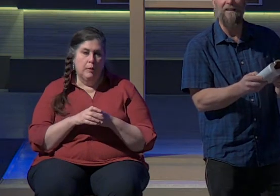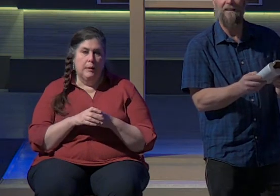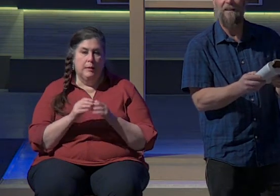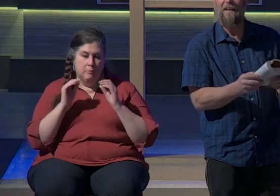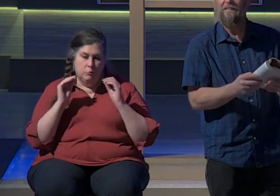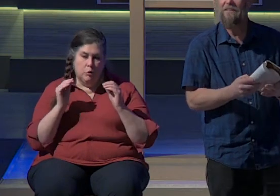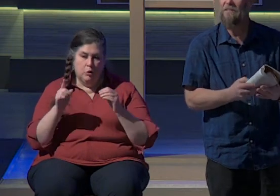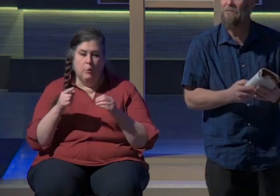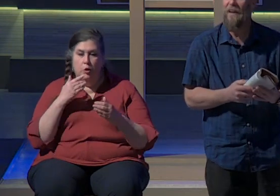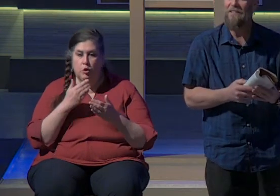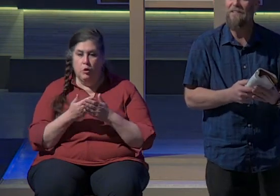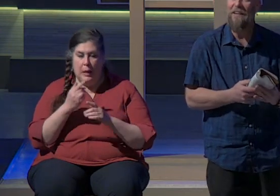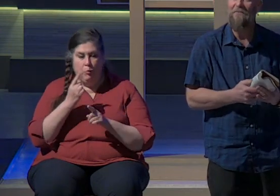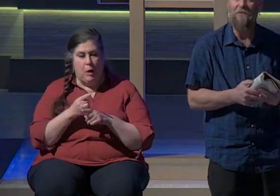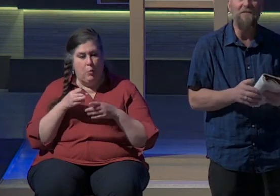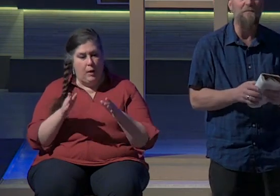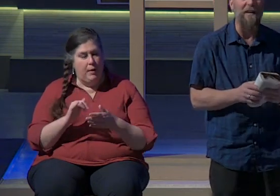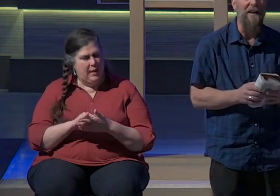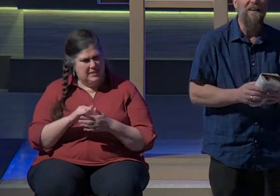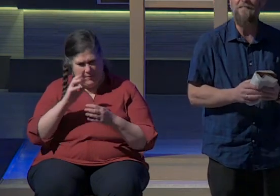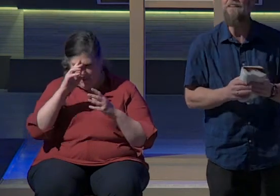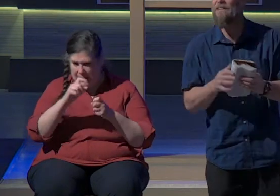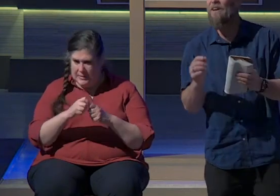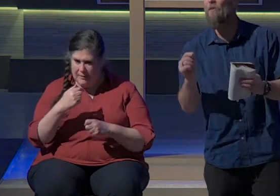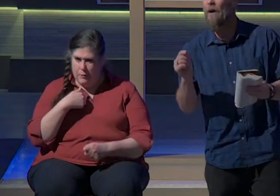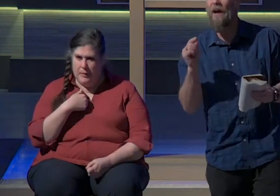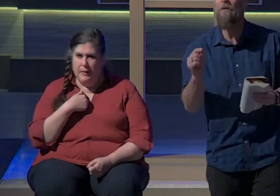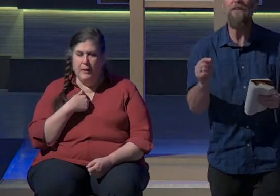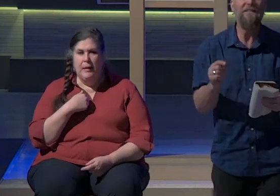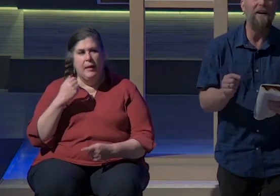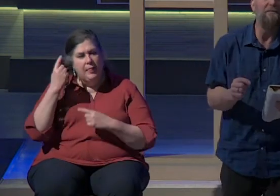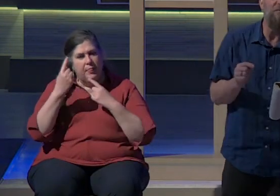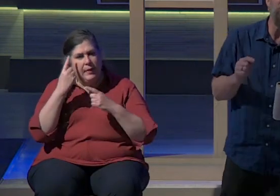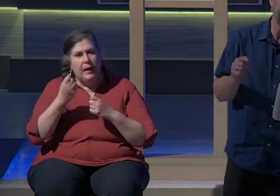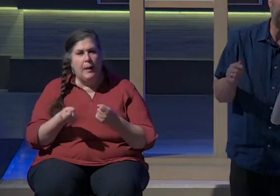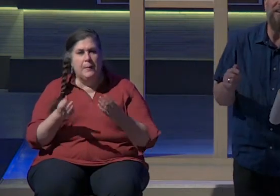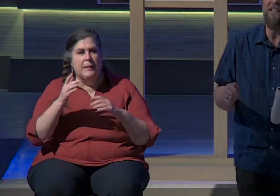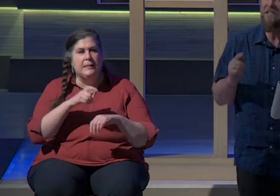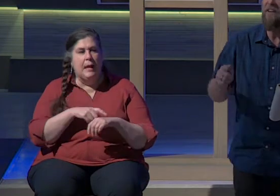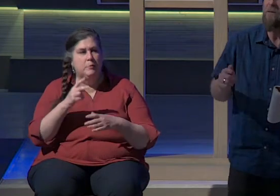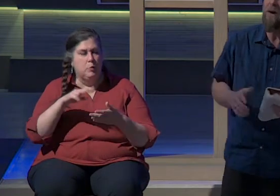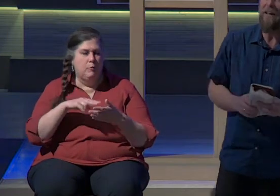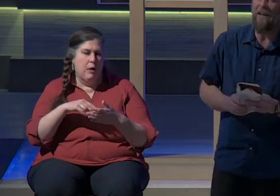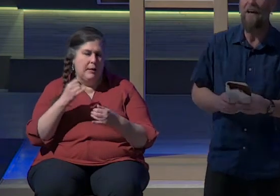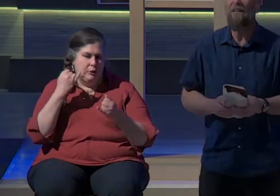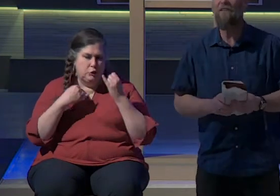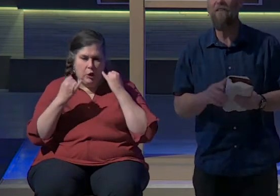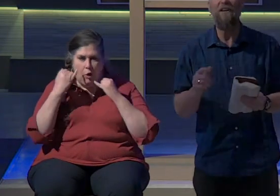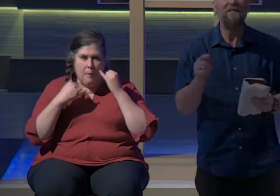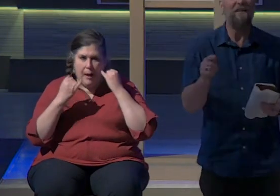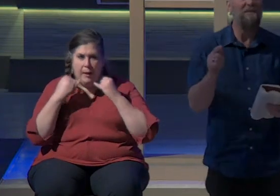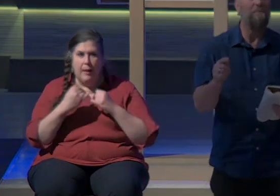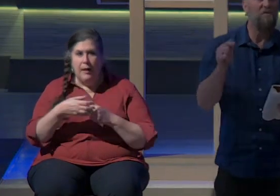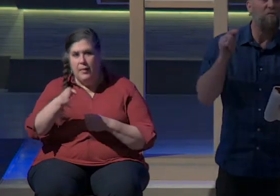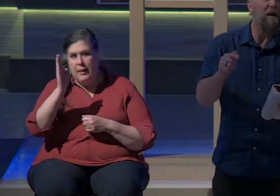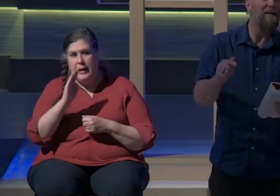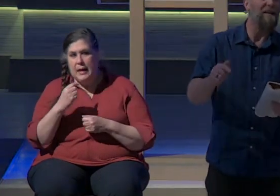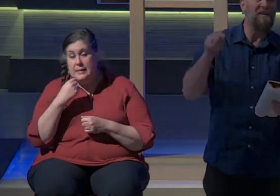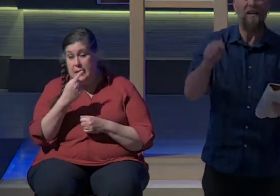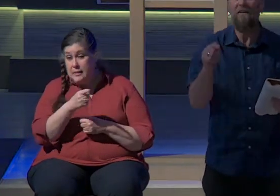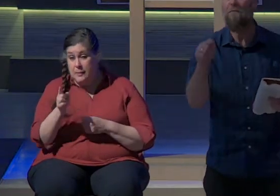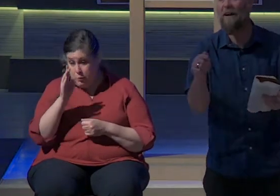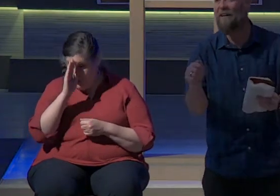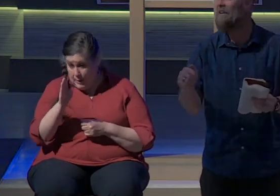way." That's a fascinating verse to me. Think now about how many times we've read in Jeremiah that God tells him